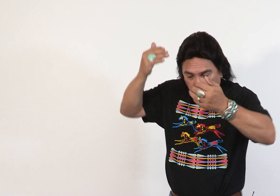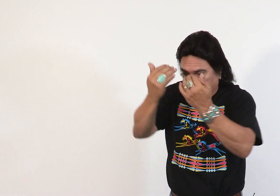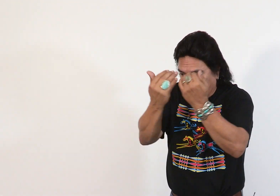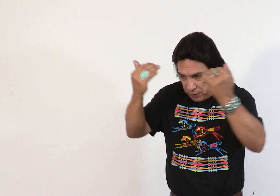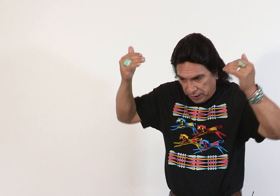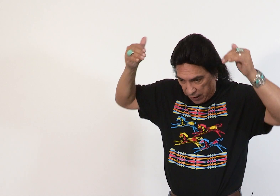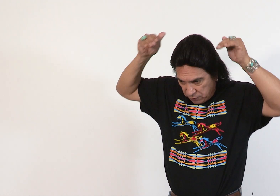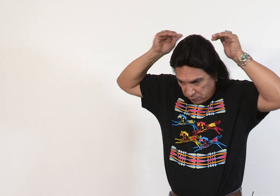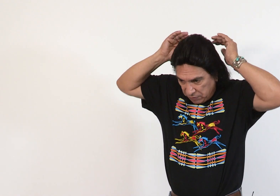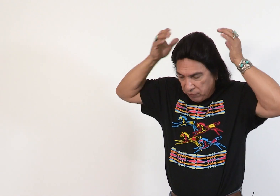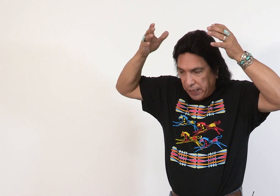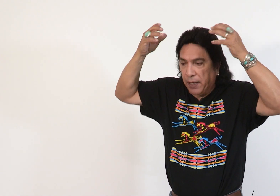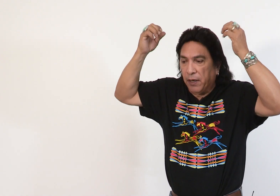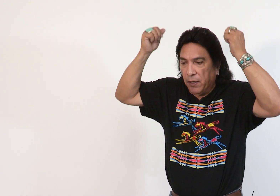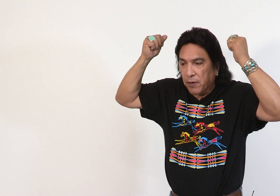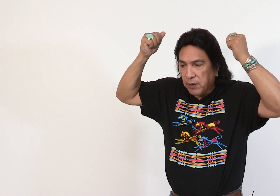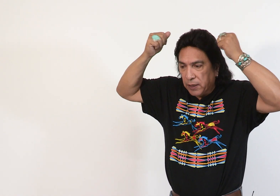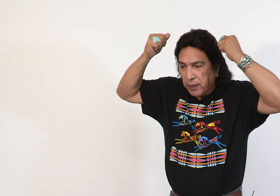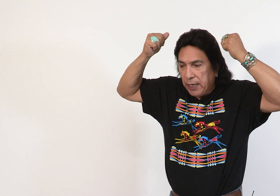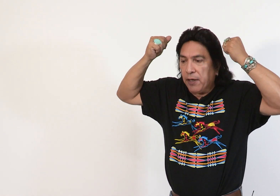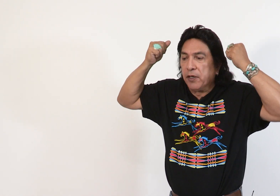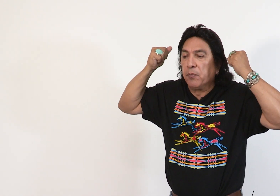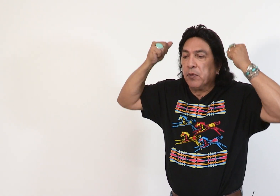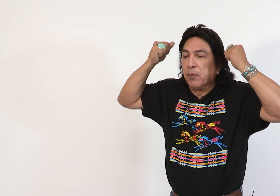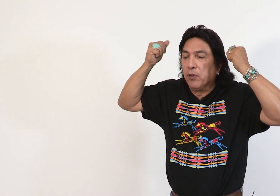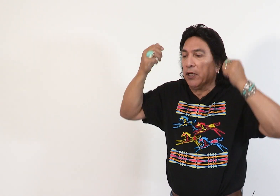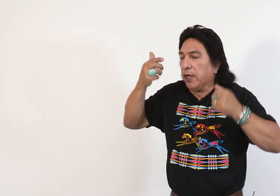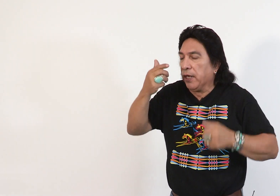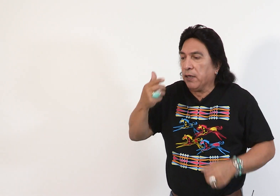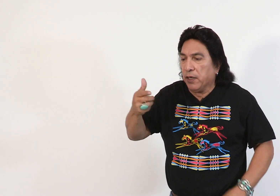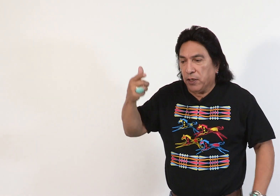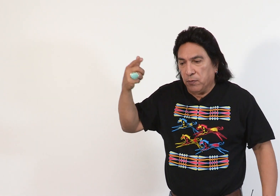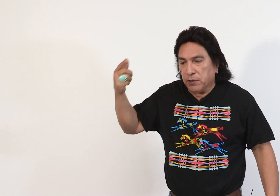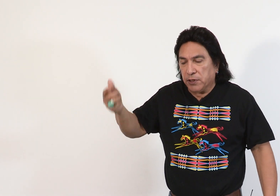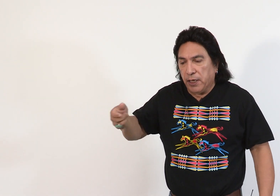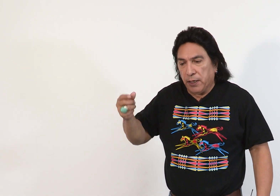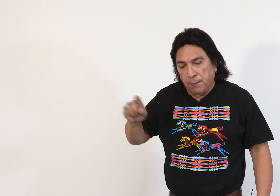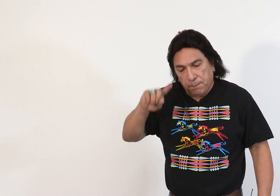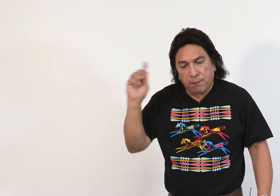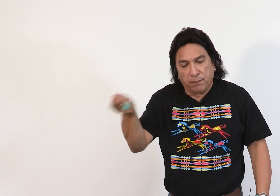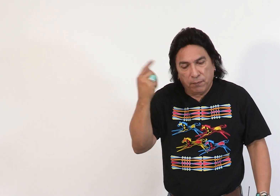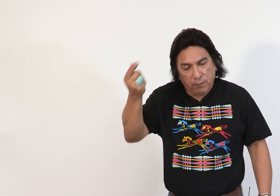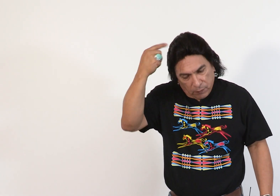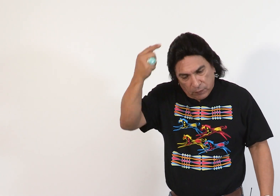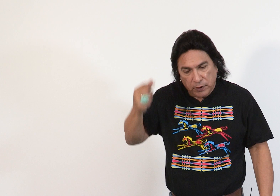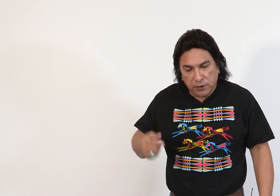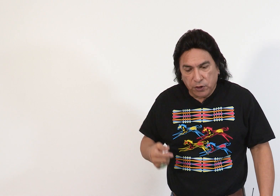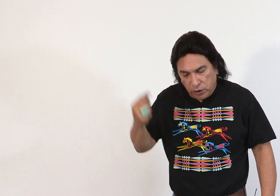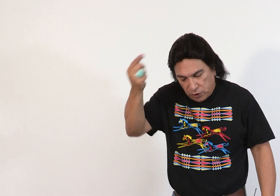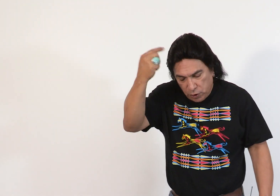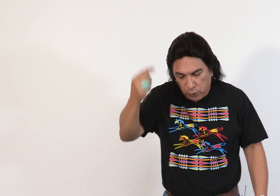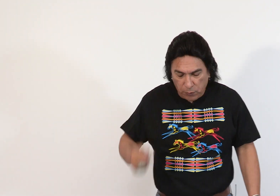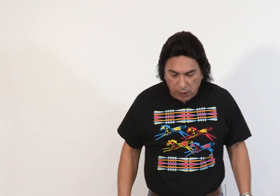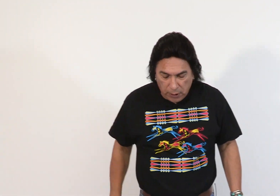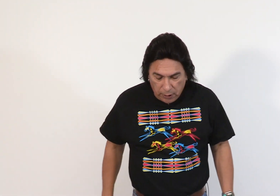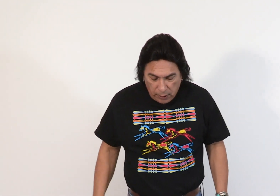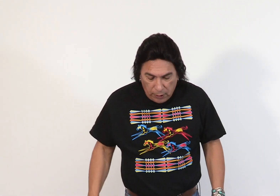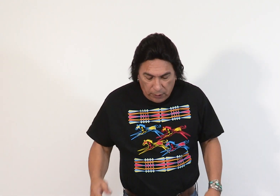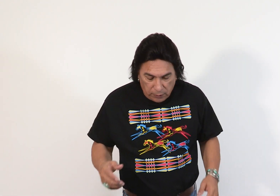sometimes a hat would be flat out, and when they pull it down, you would say it's new. So